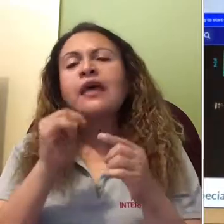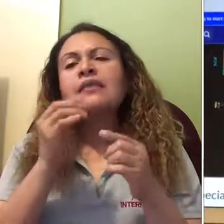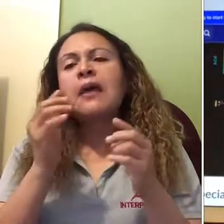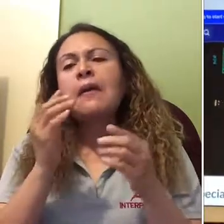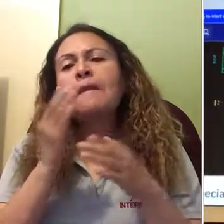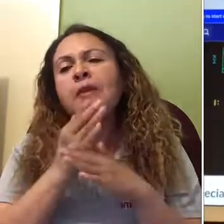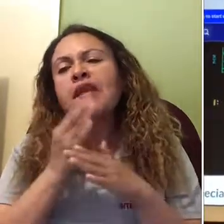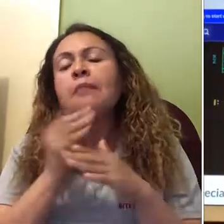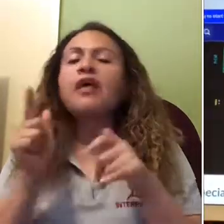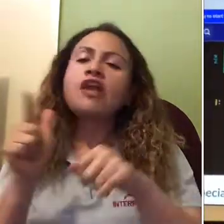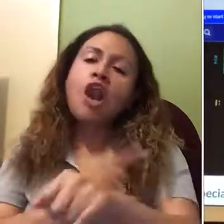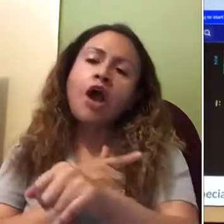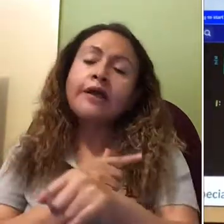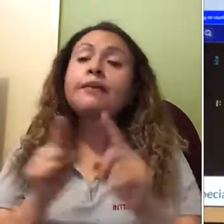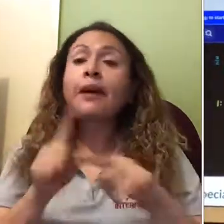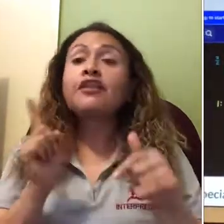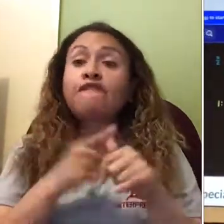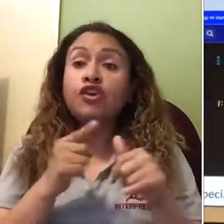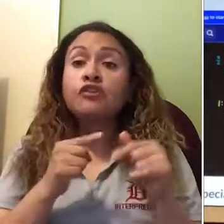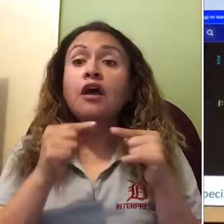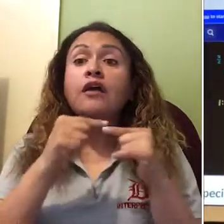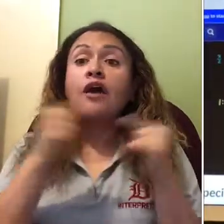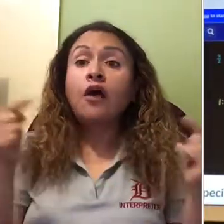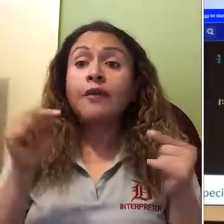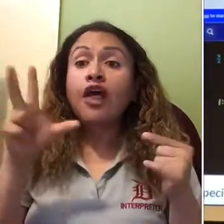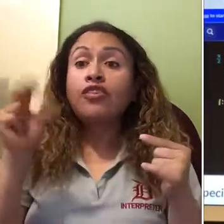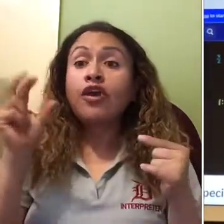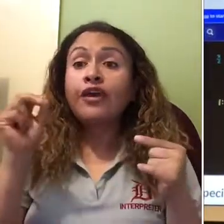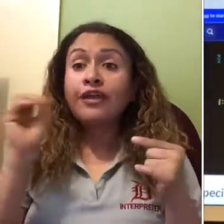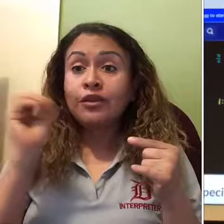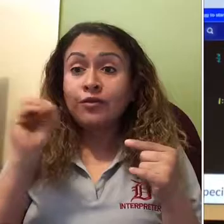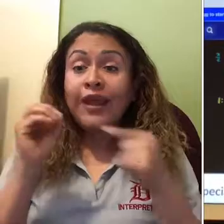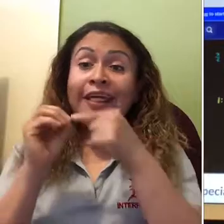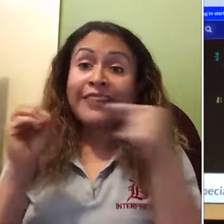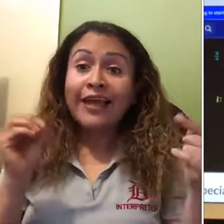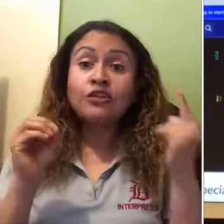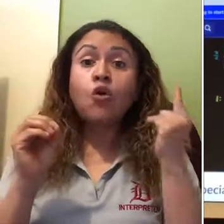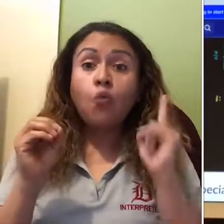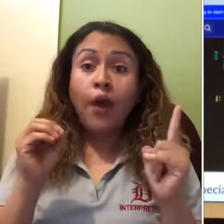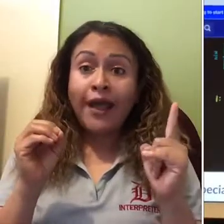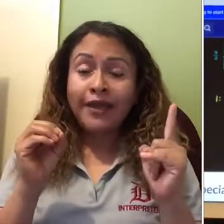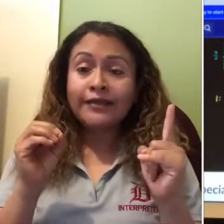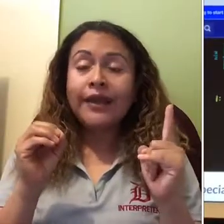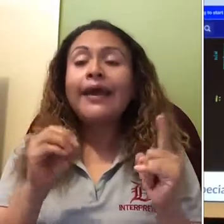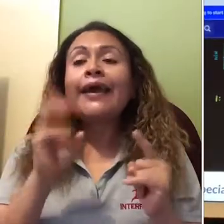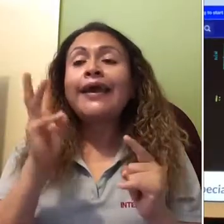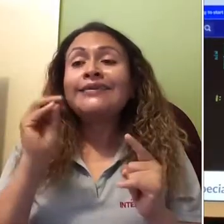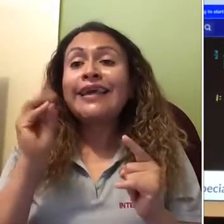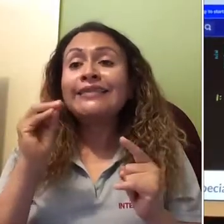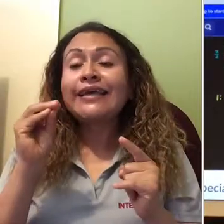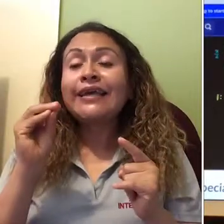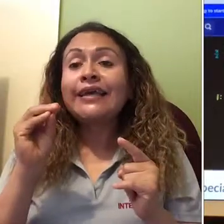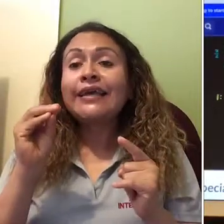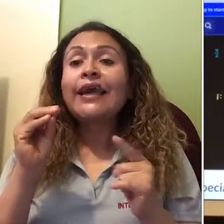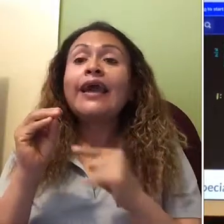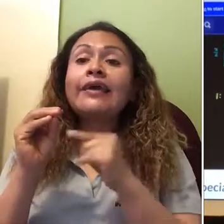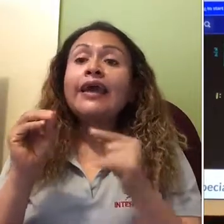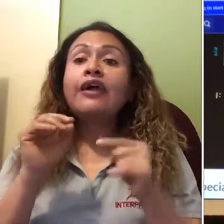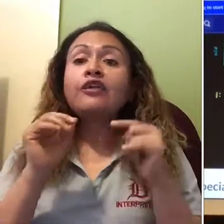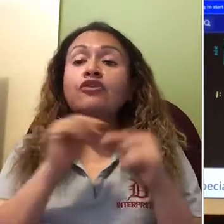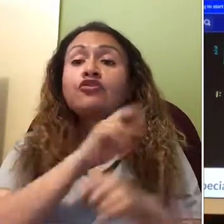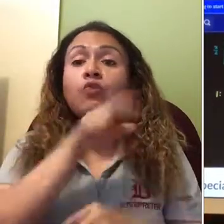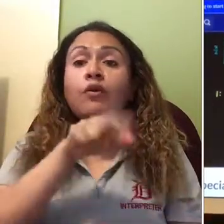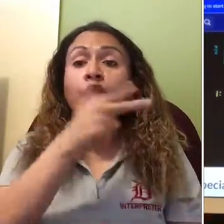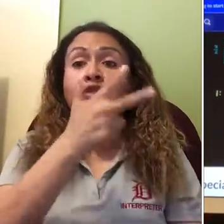side, then the longest side. So if the side opposite the 30-degree side is 1, then the side opposite the 60-degree side is square root of 3 times